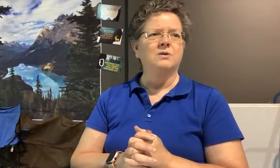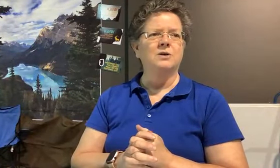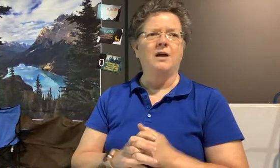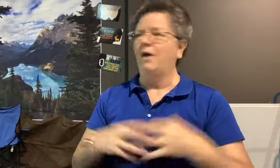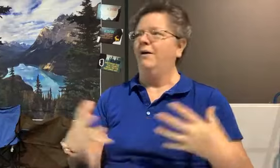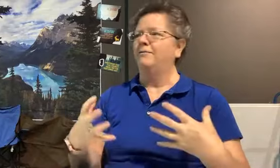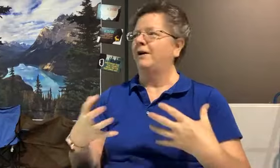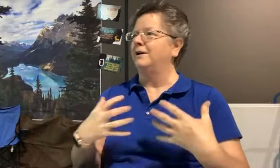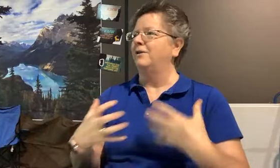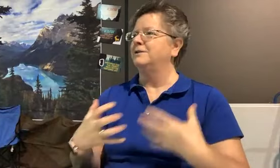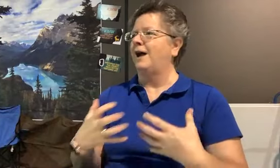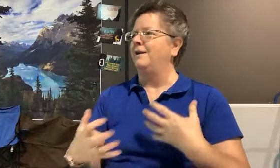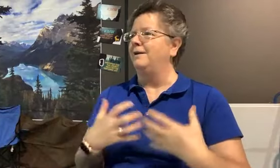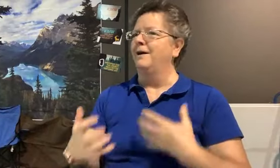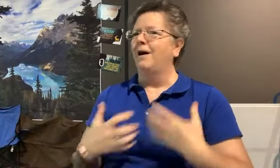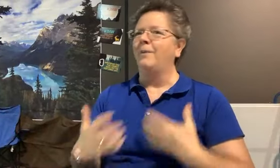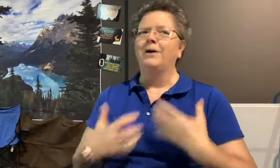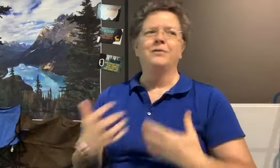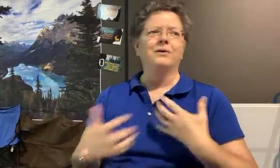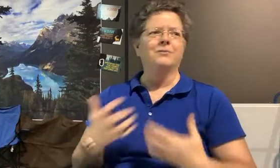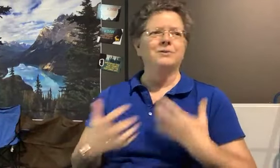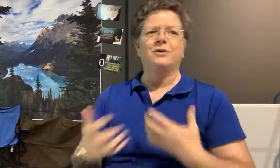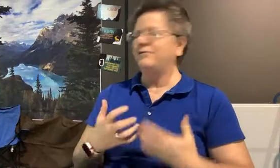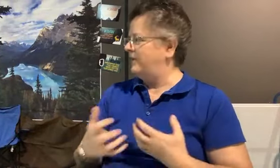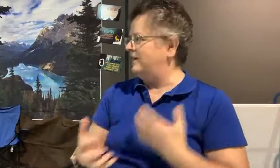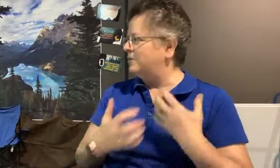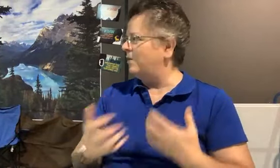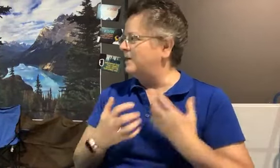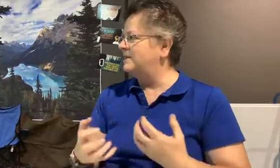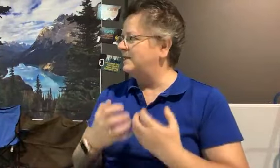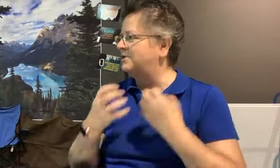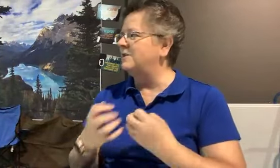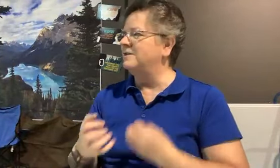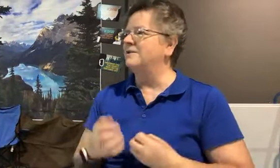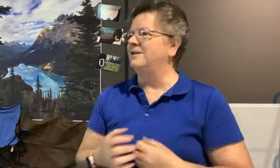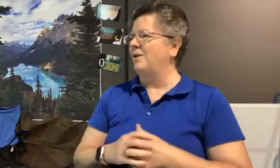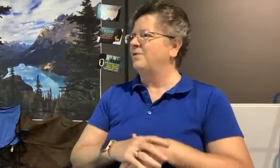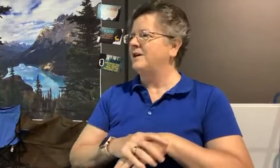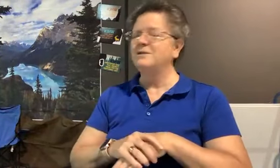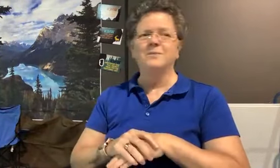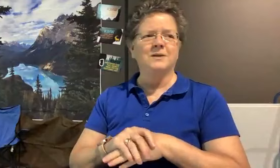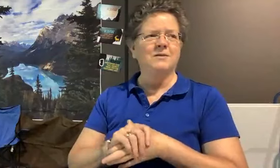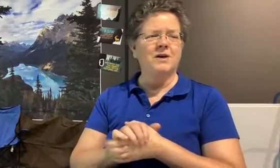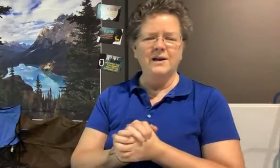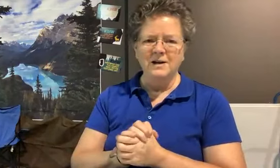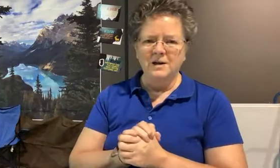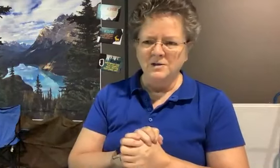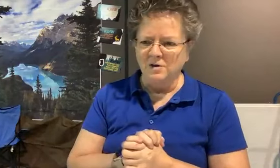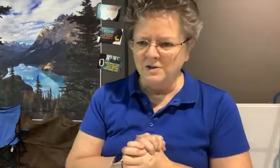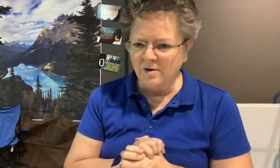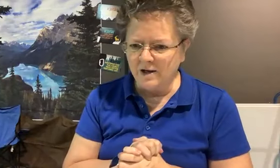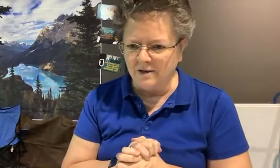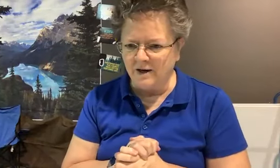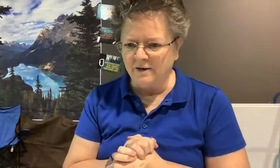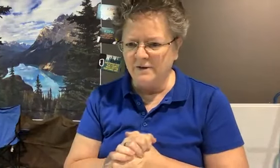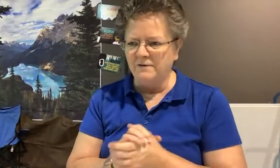I love. I get all excited. I love that about spoiler alert. Christophanies, where we see Jesus in the Old Testament. Okay? So let's go ahead and